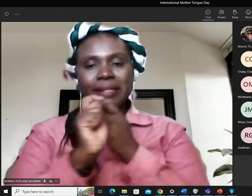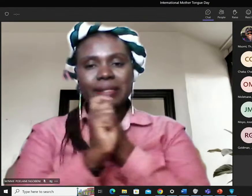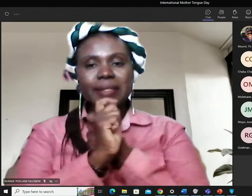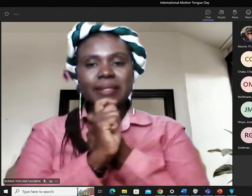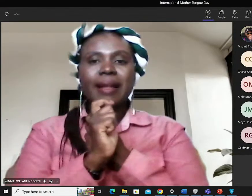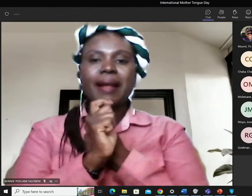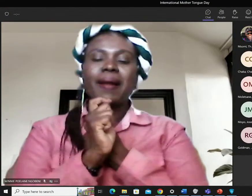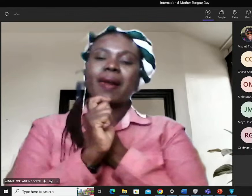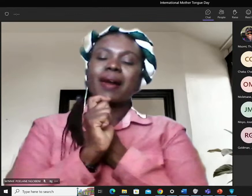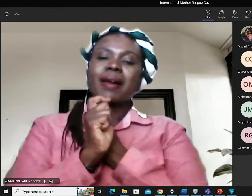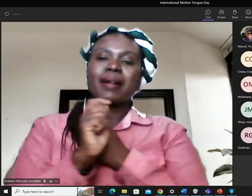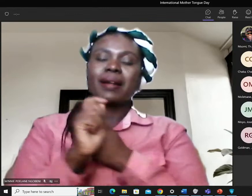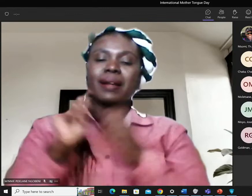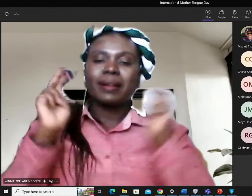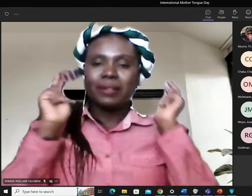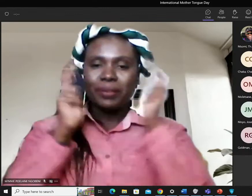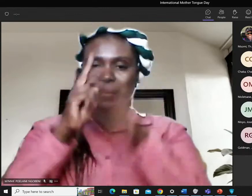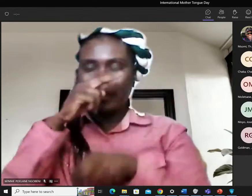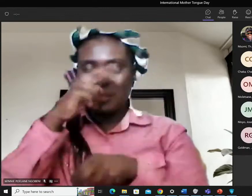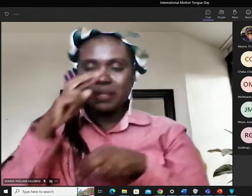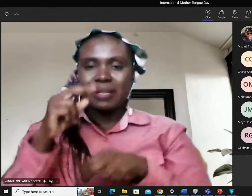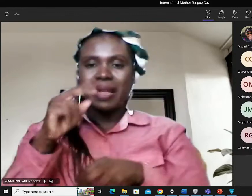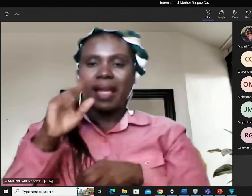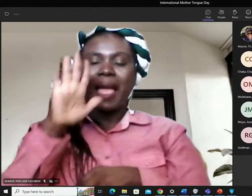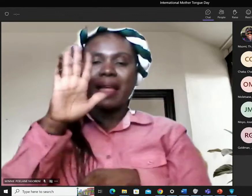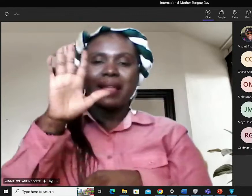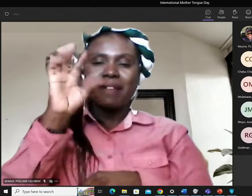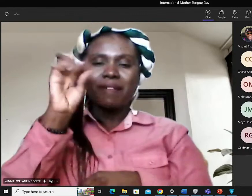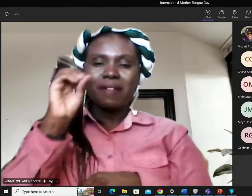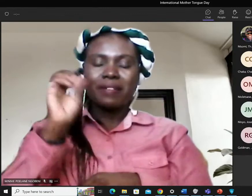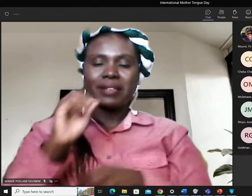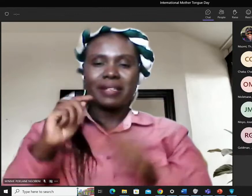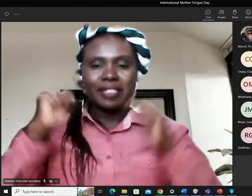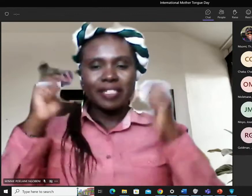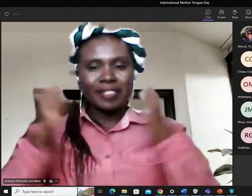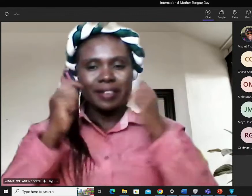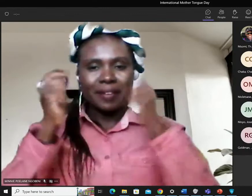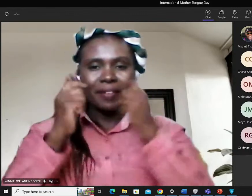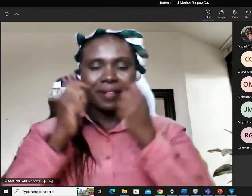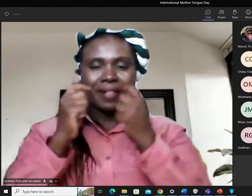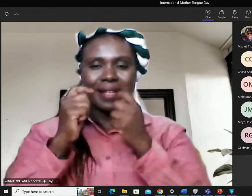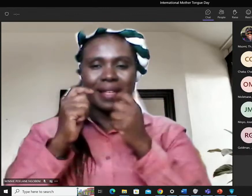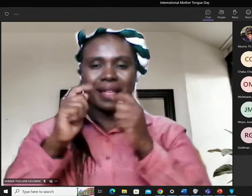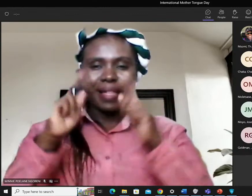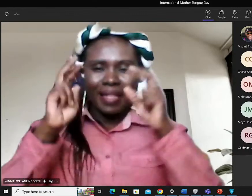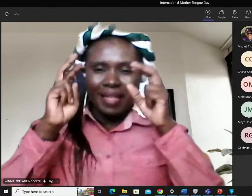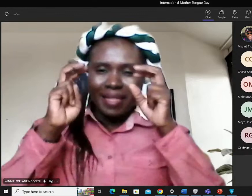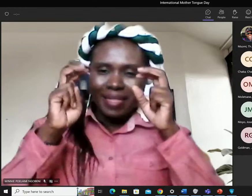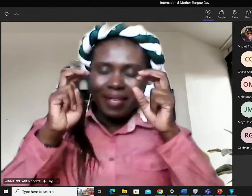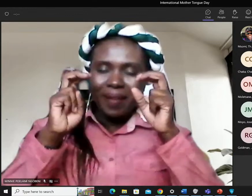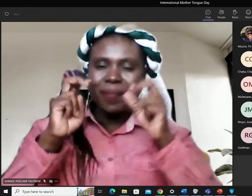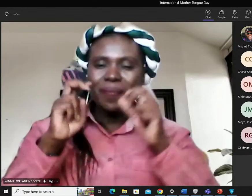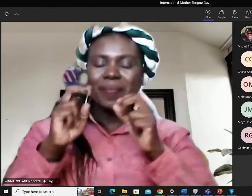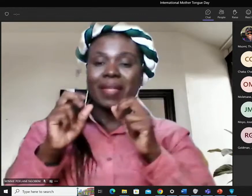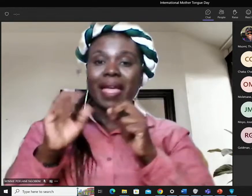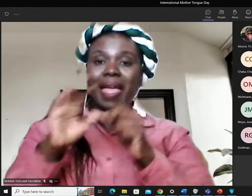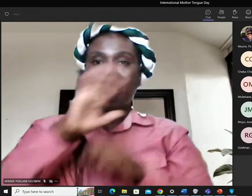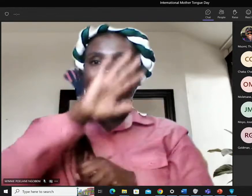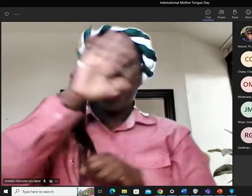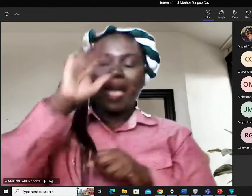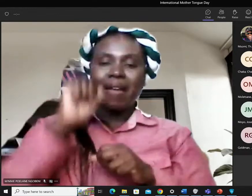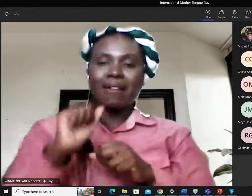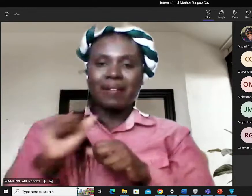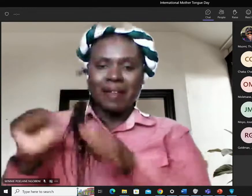the UNISA's 150-year celebration, the theme which says reclaiming Africa's intellectual